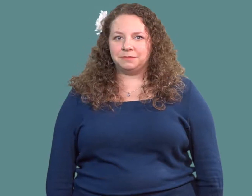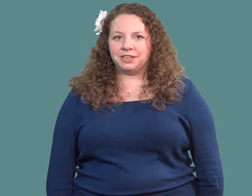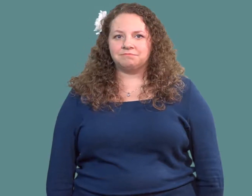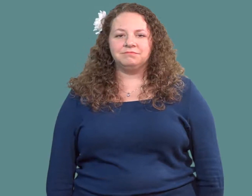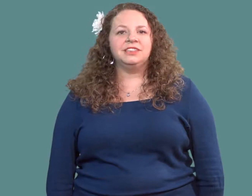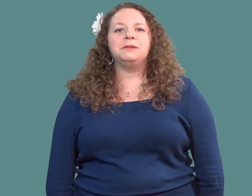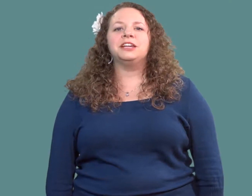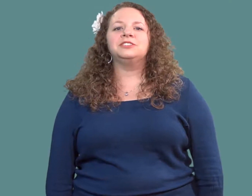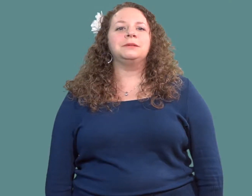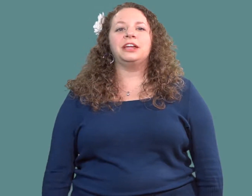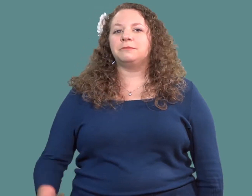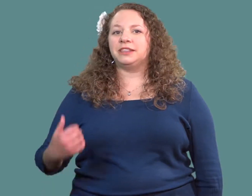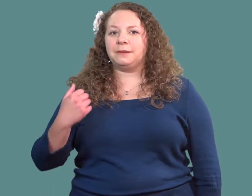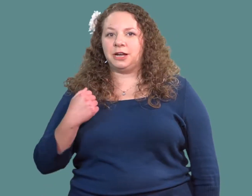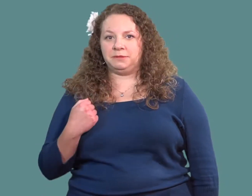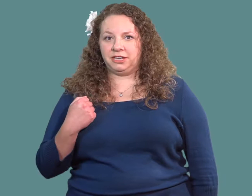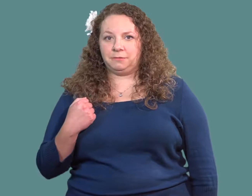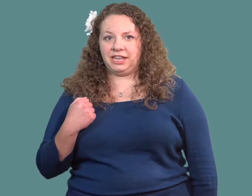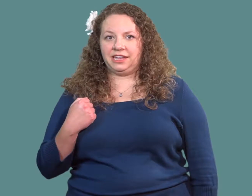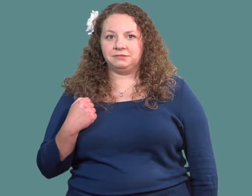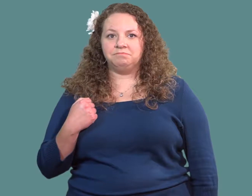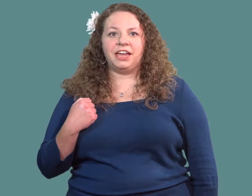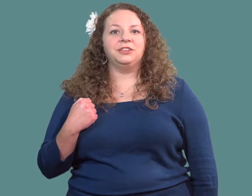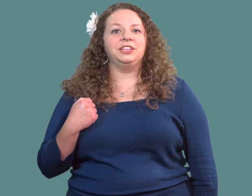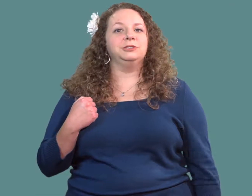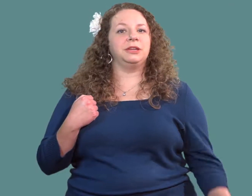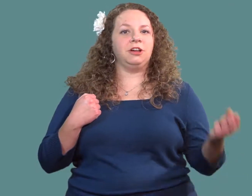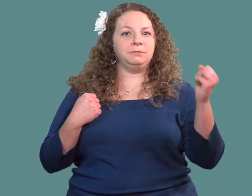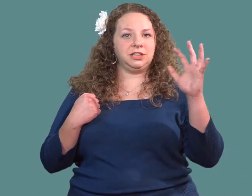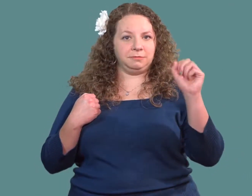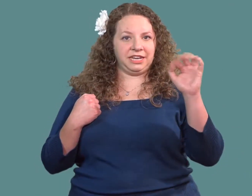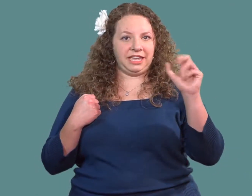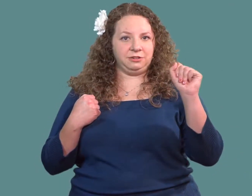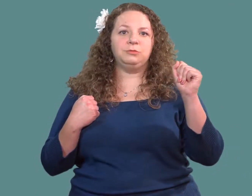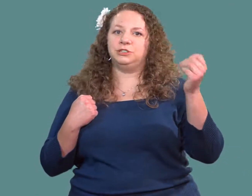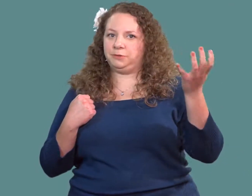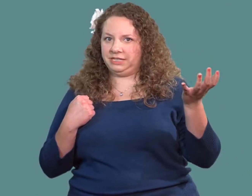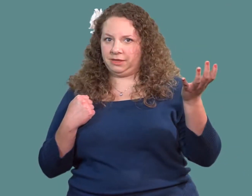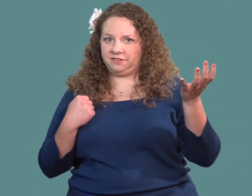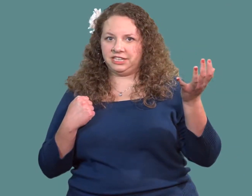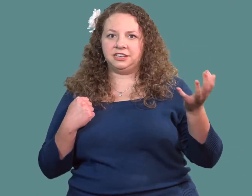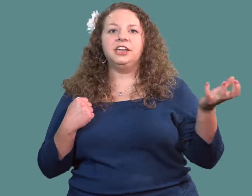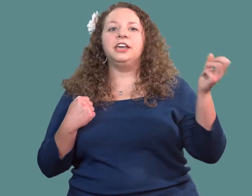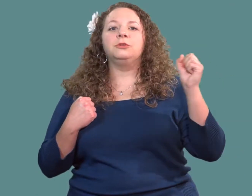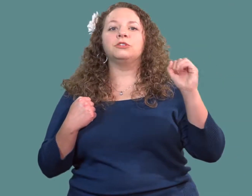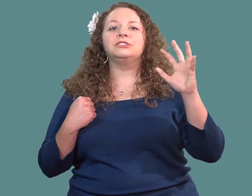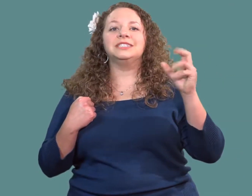something. Imagine that I'm carrying my laptop in my dominant hand. I could then use my non-dominant hand, which for me is my left hand, in order to